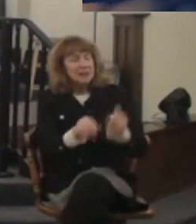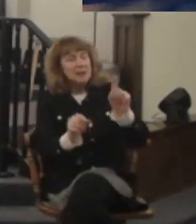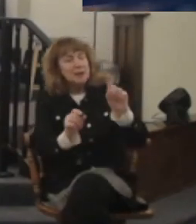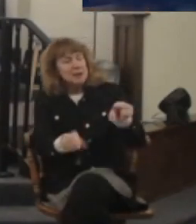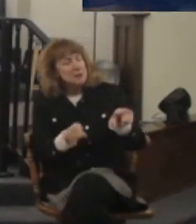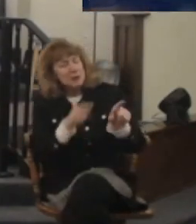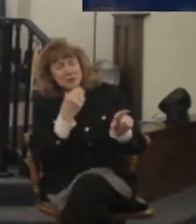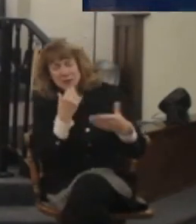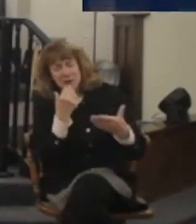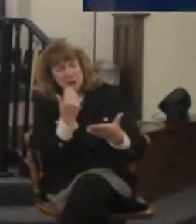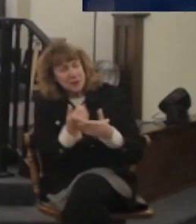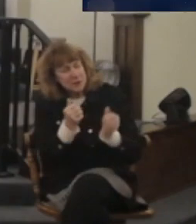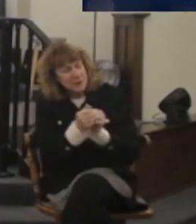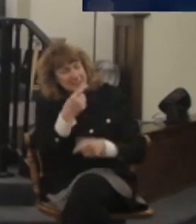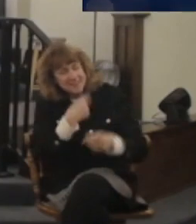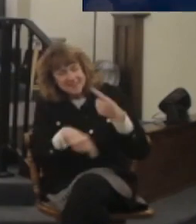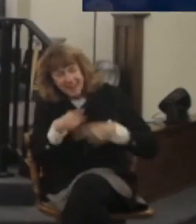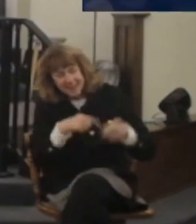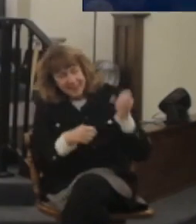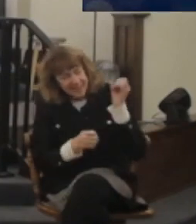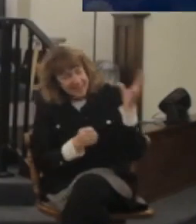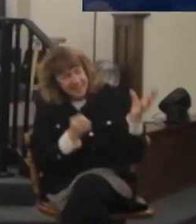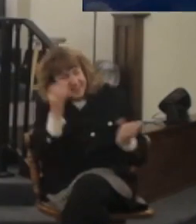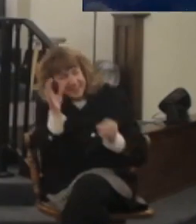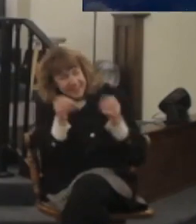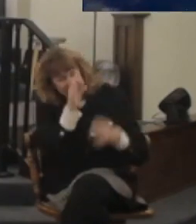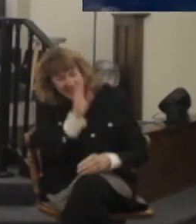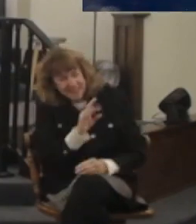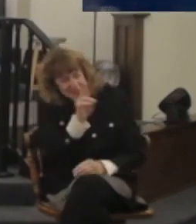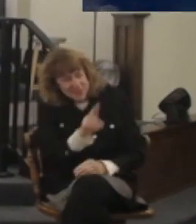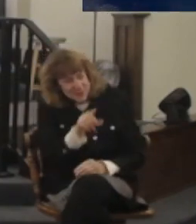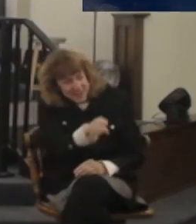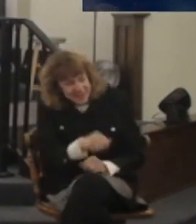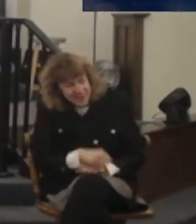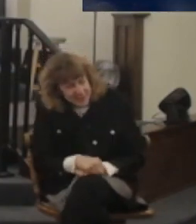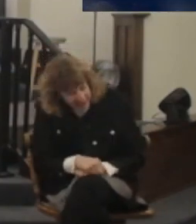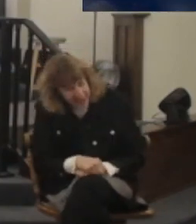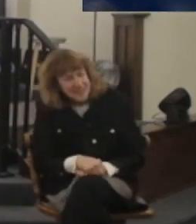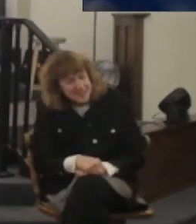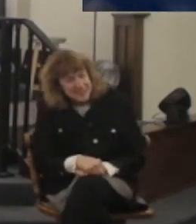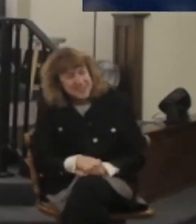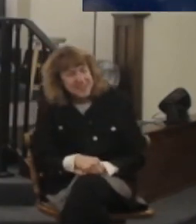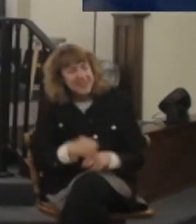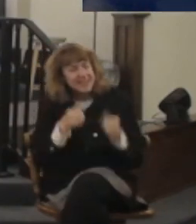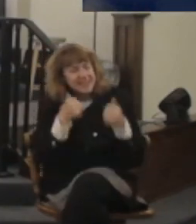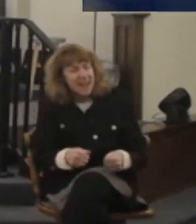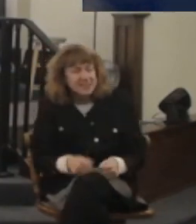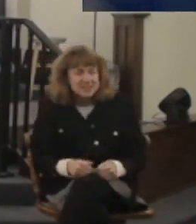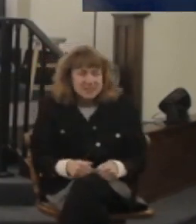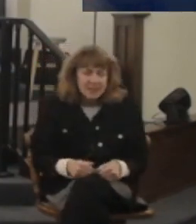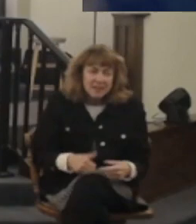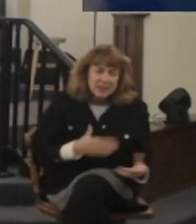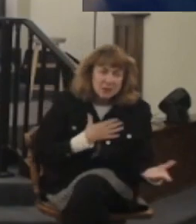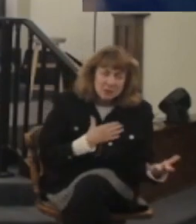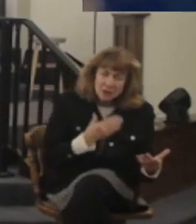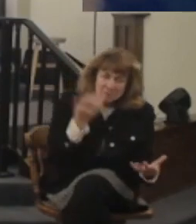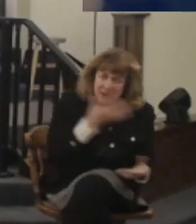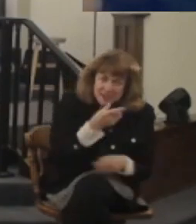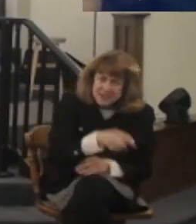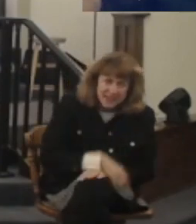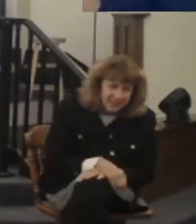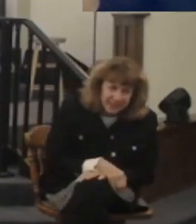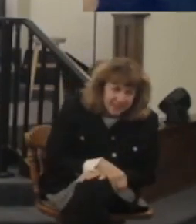Am I out there? Oh, yeah, I'm really on. That is me. Good morning. Welcome to the Church on the Boulevard